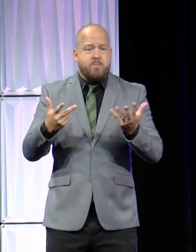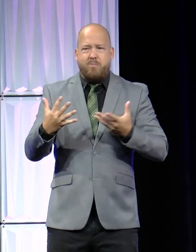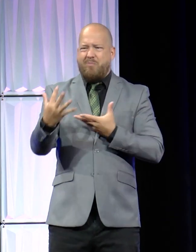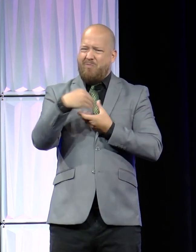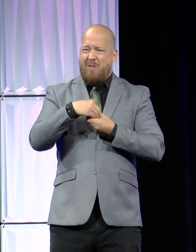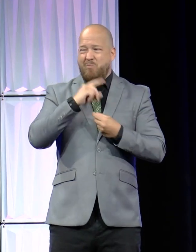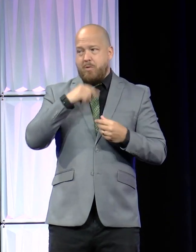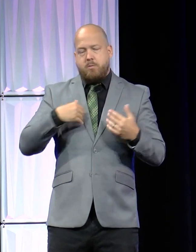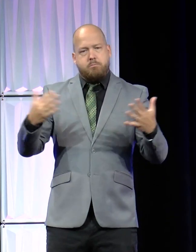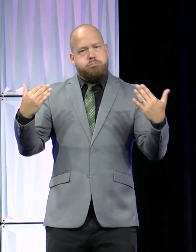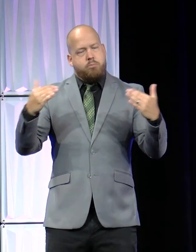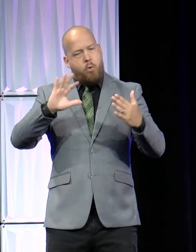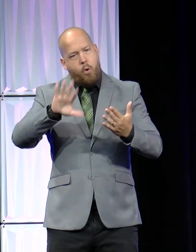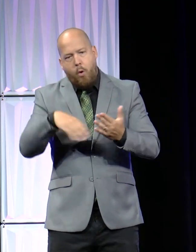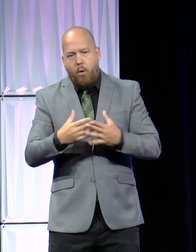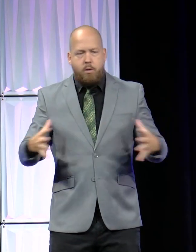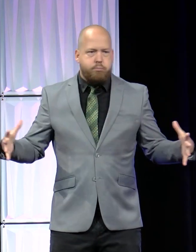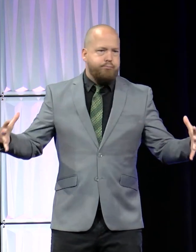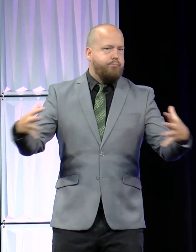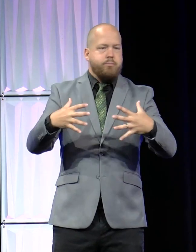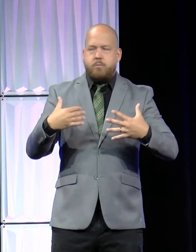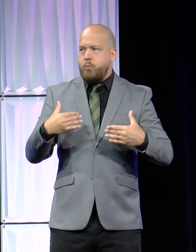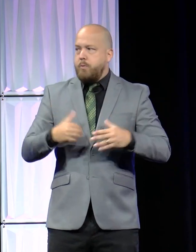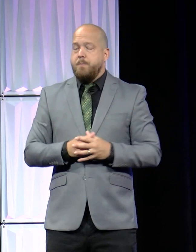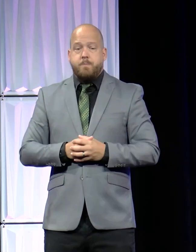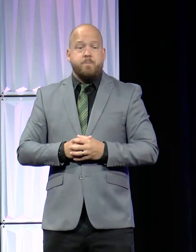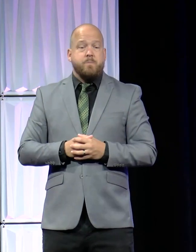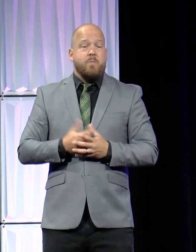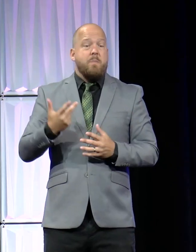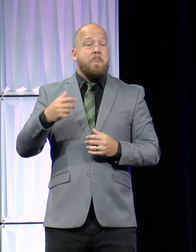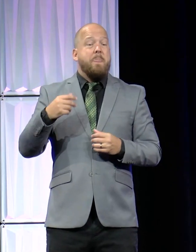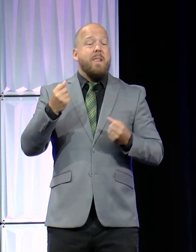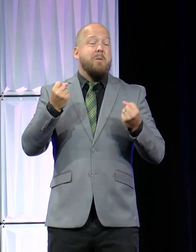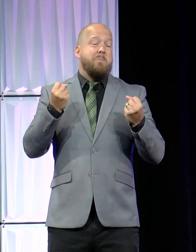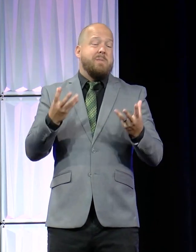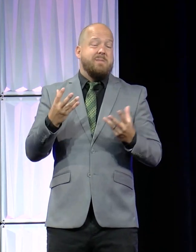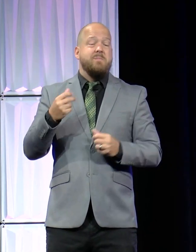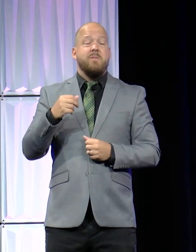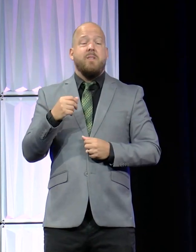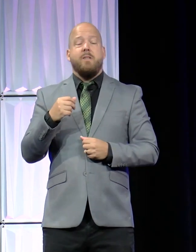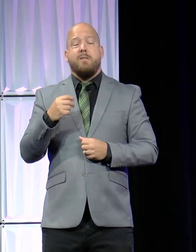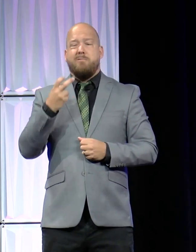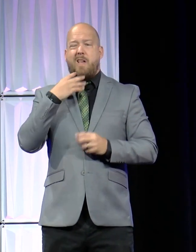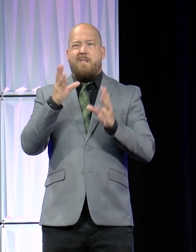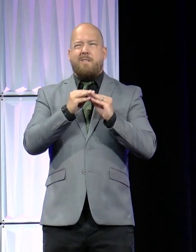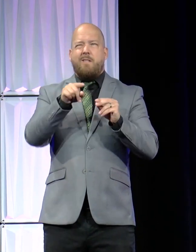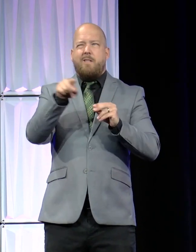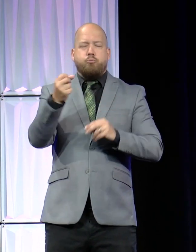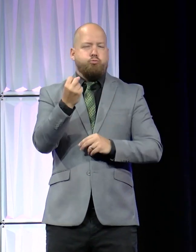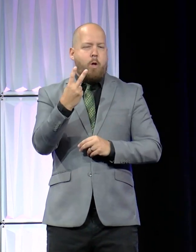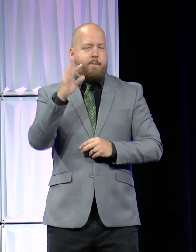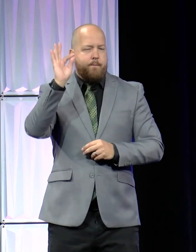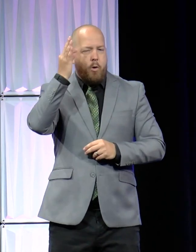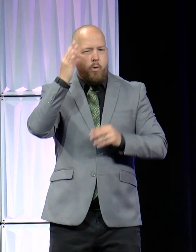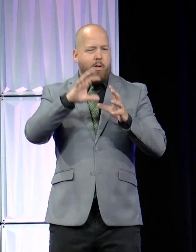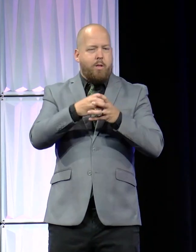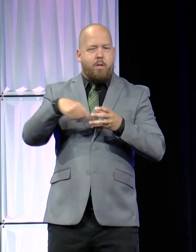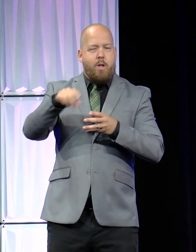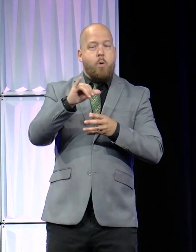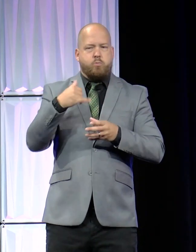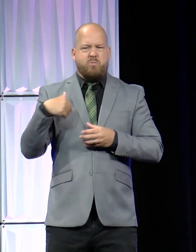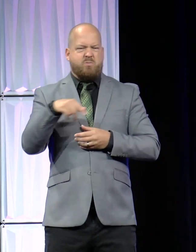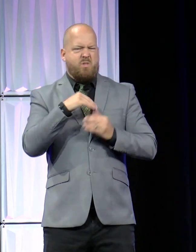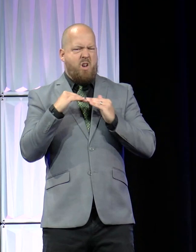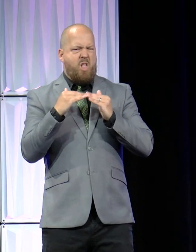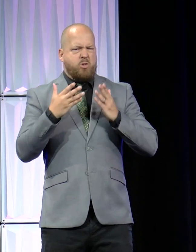this lens that more than a dozen federal agencies, including many of my dear colleagues, mentors, and friends in the room today, who you will be